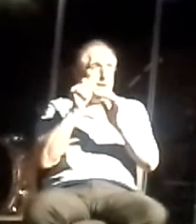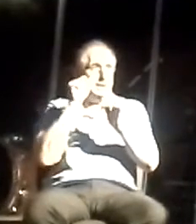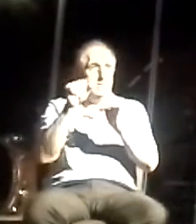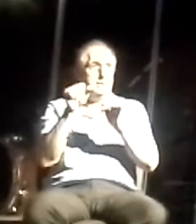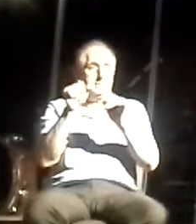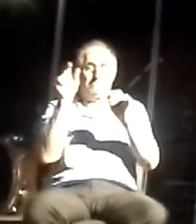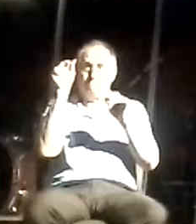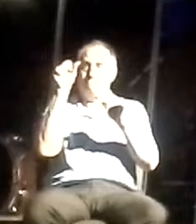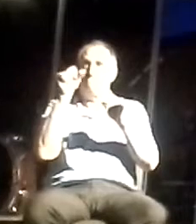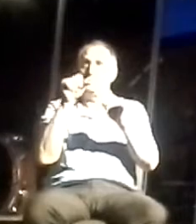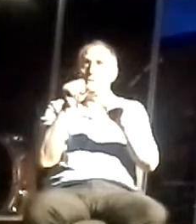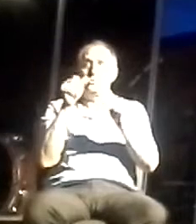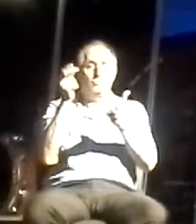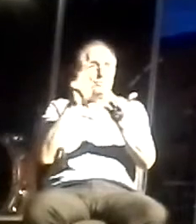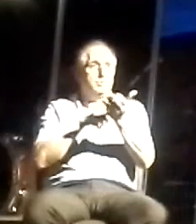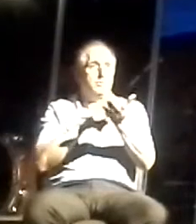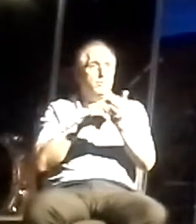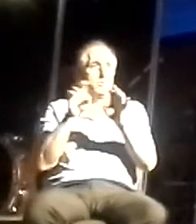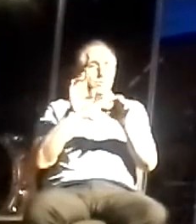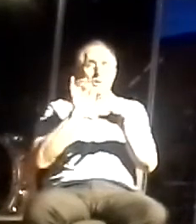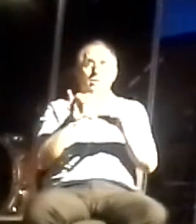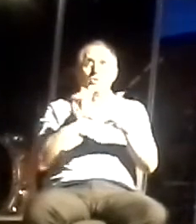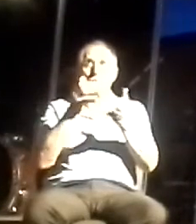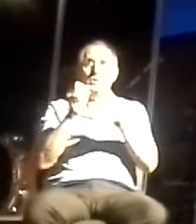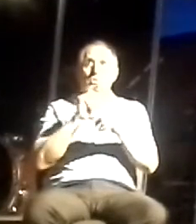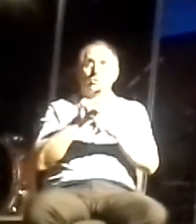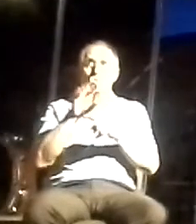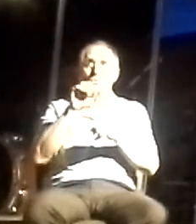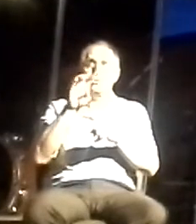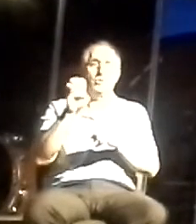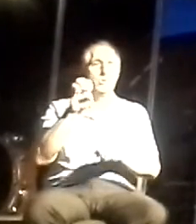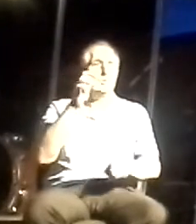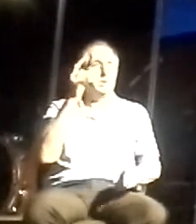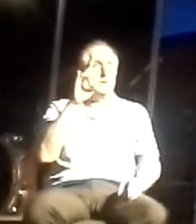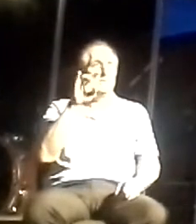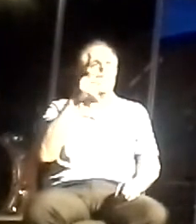the banner to register. And when you do, you're going to want to use the code